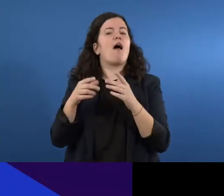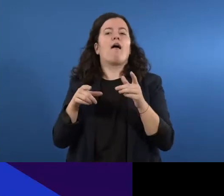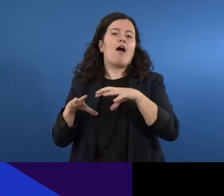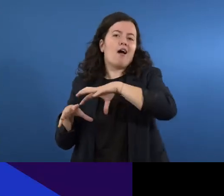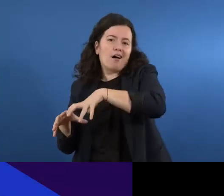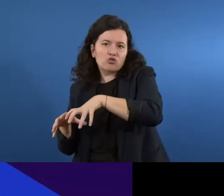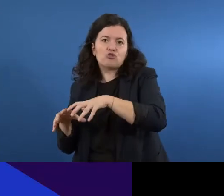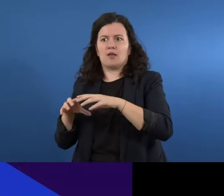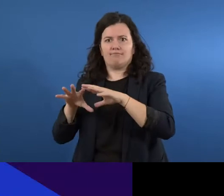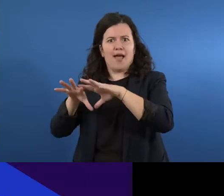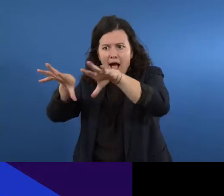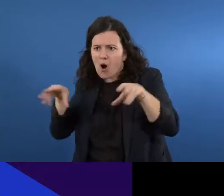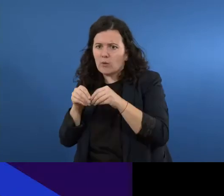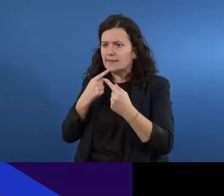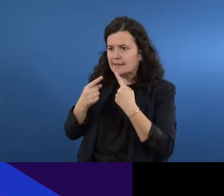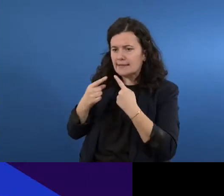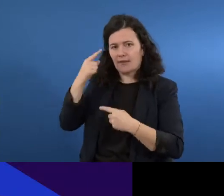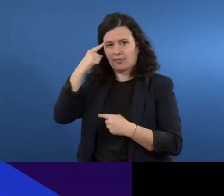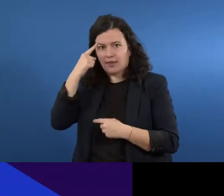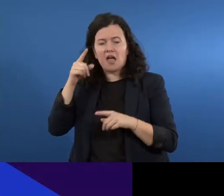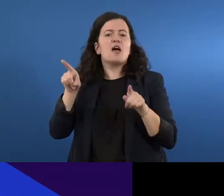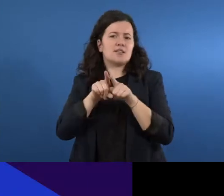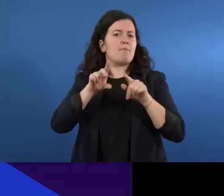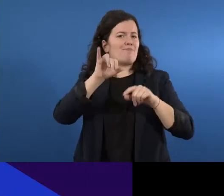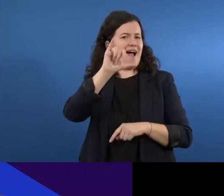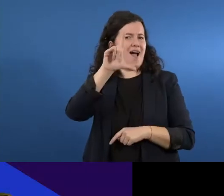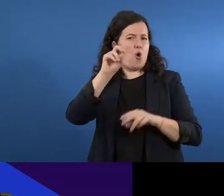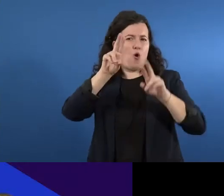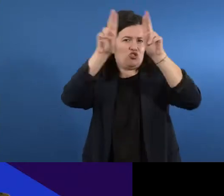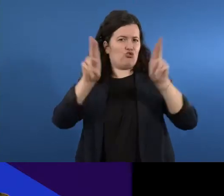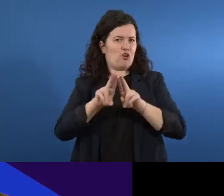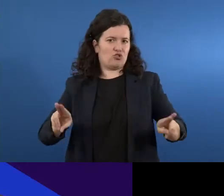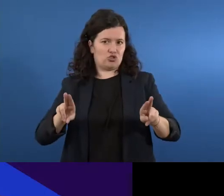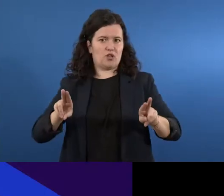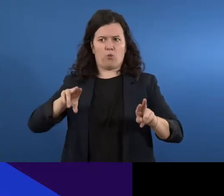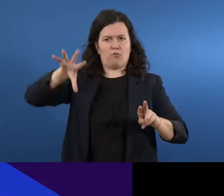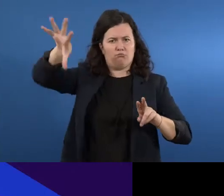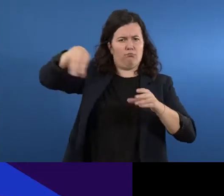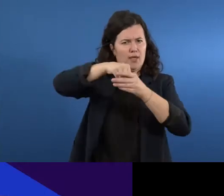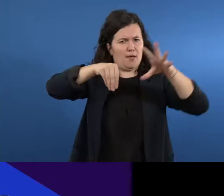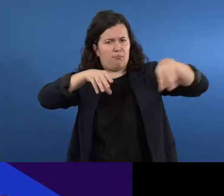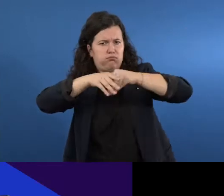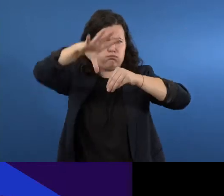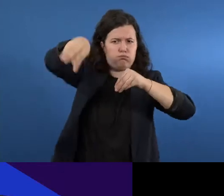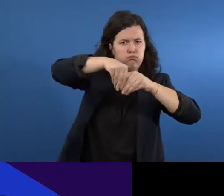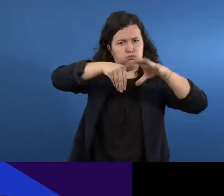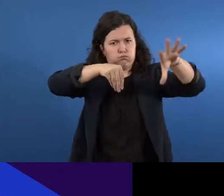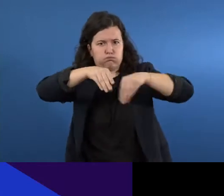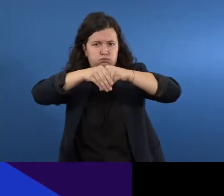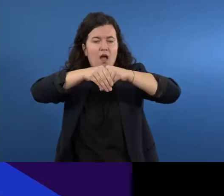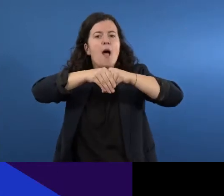Philippines do it at a country level, because there also you can engage small and medium-sized enterprises,